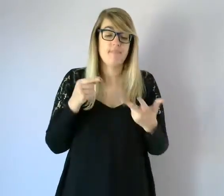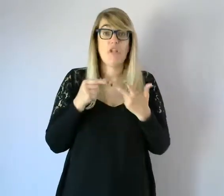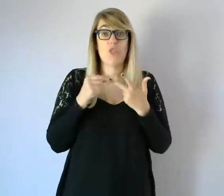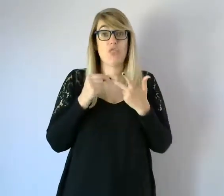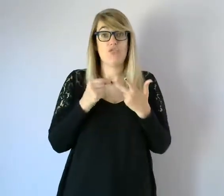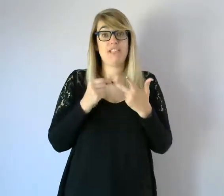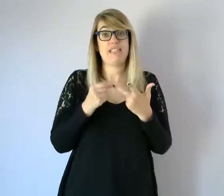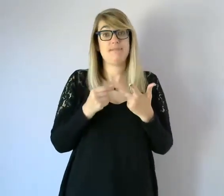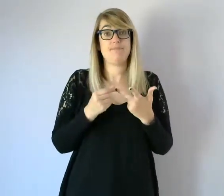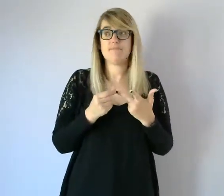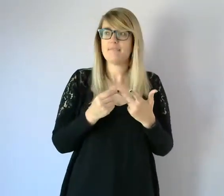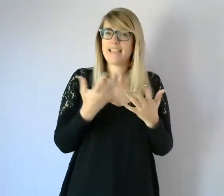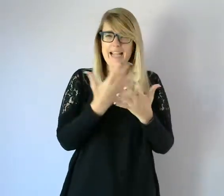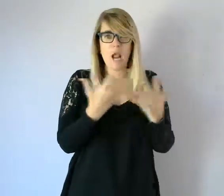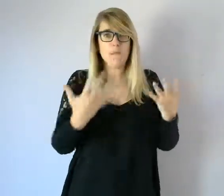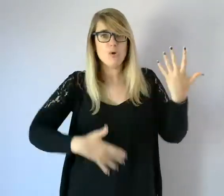Degree of harm.